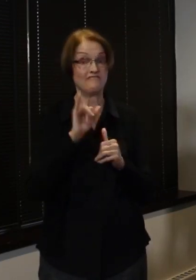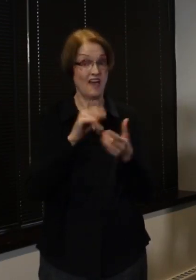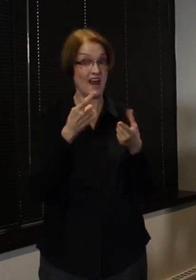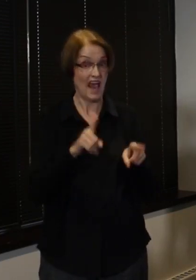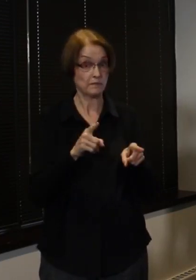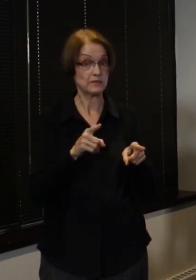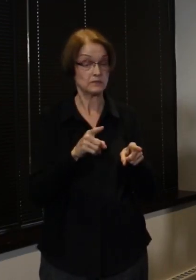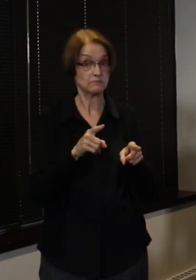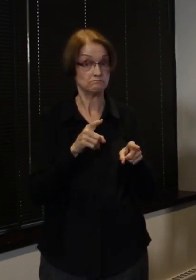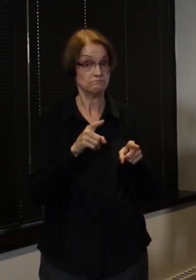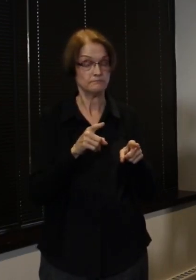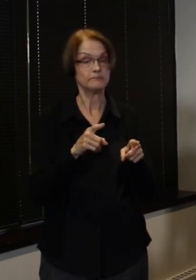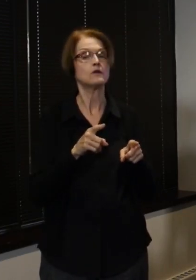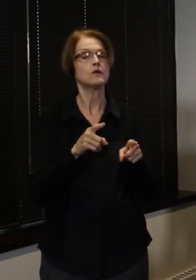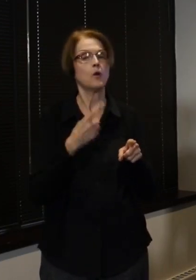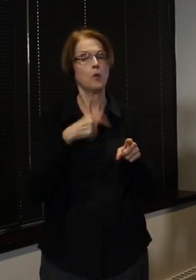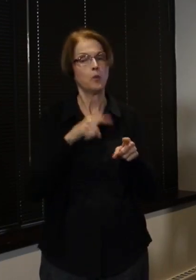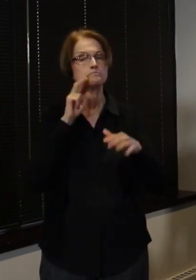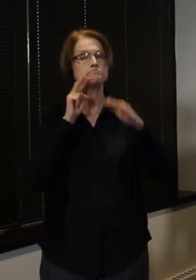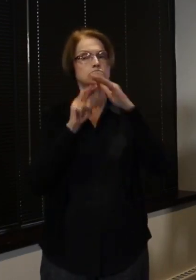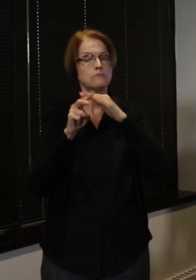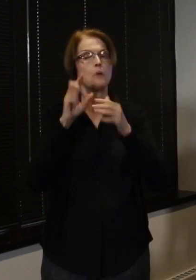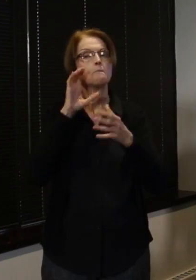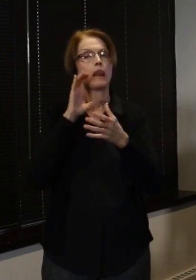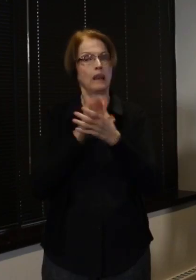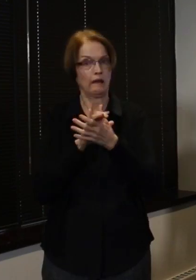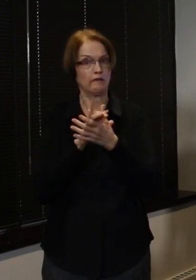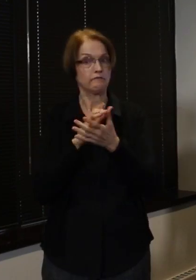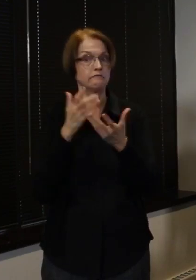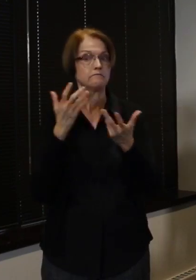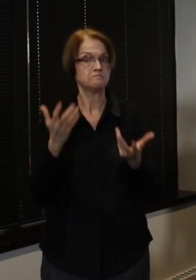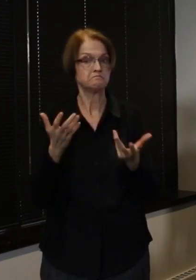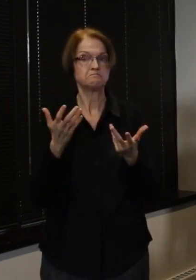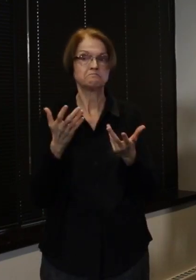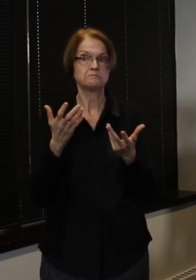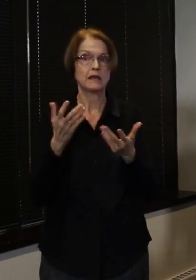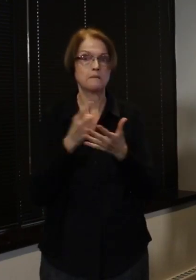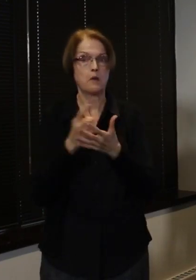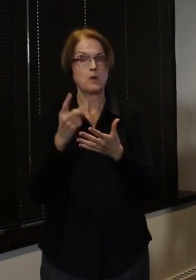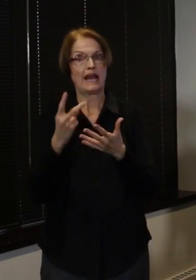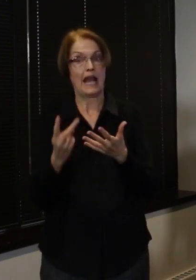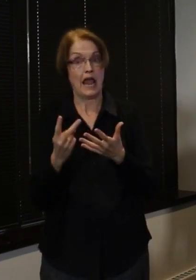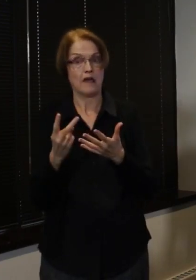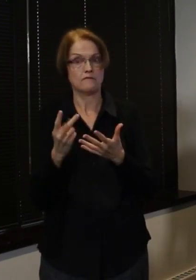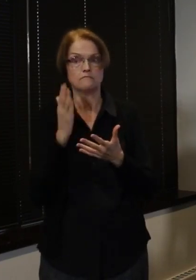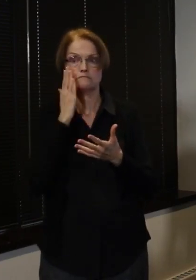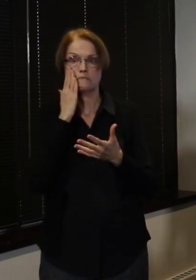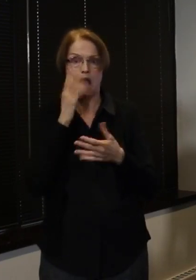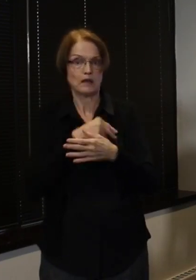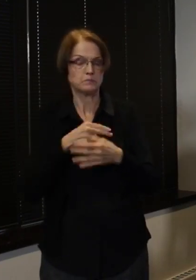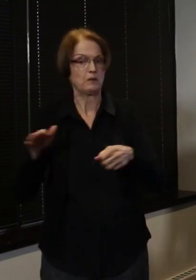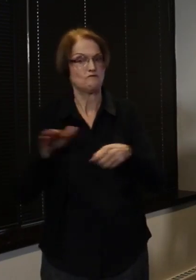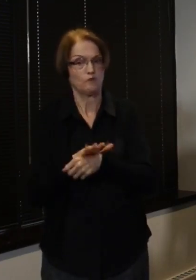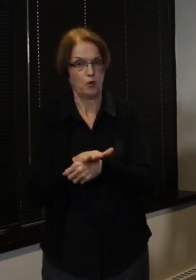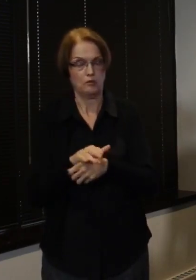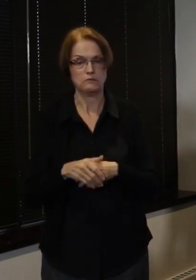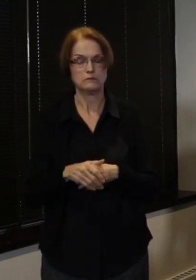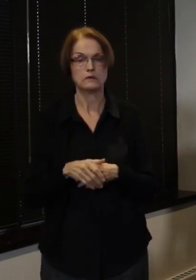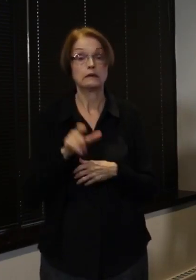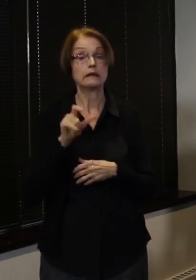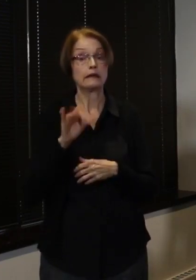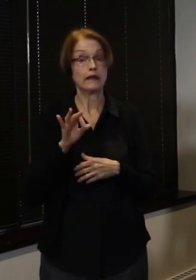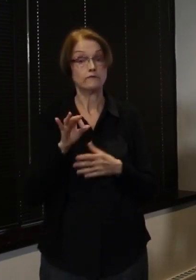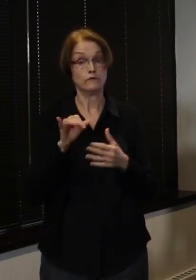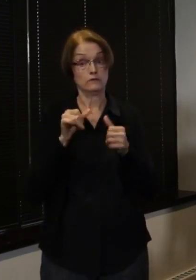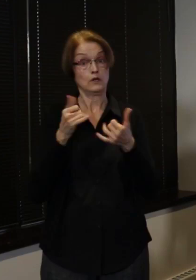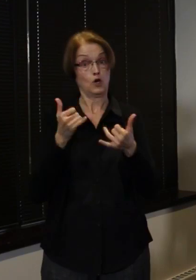then we believe that we'll go past our capacity in about a week and a half. If we continue on our current trend,